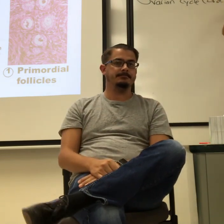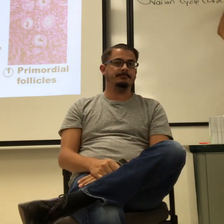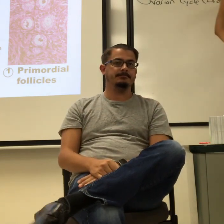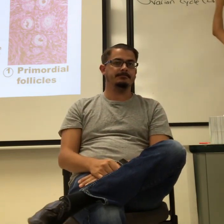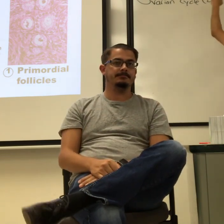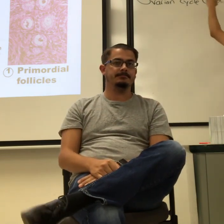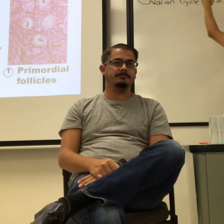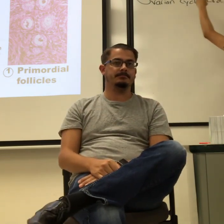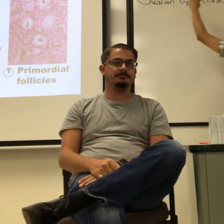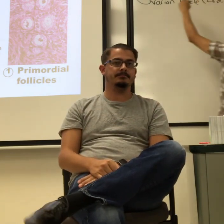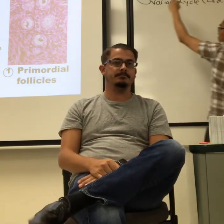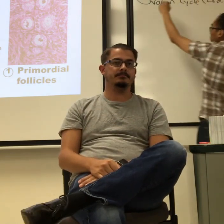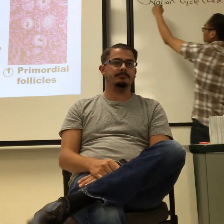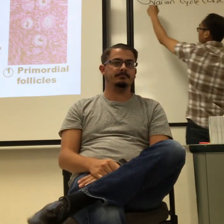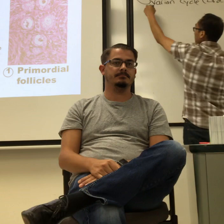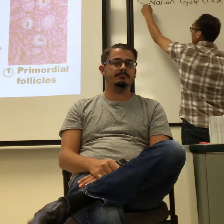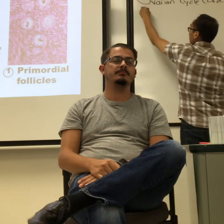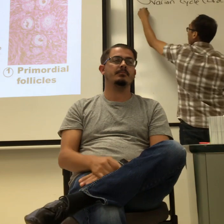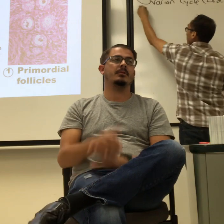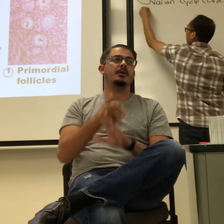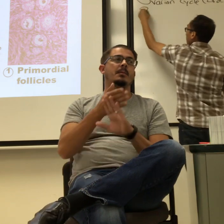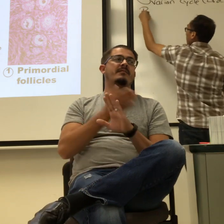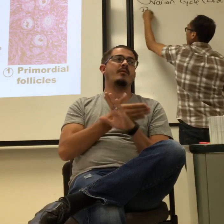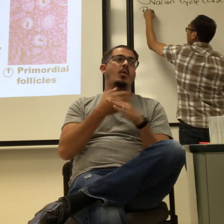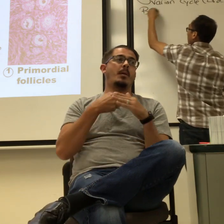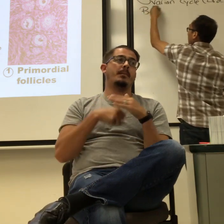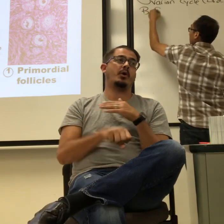However, to back it up a bit, before birth,